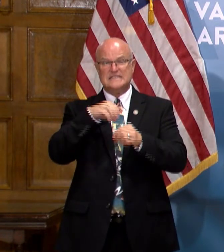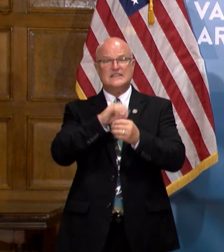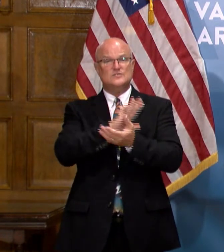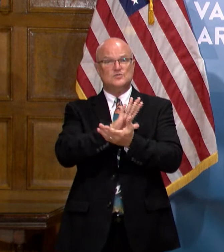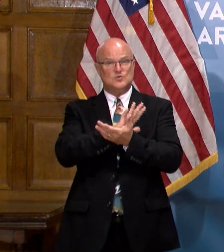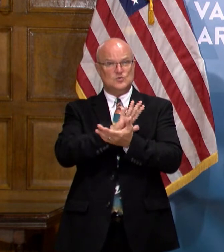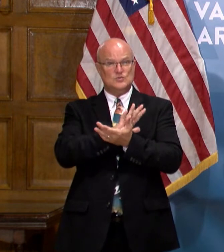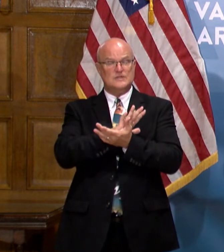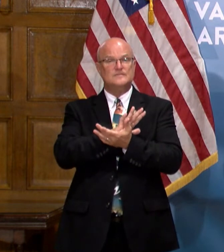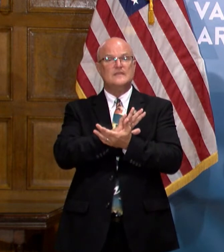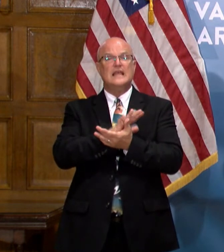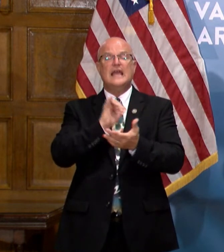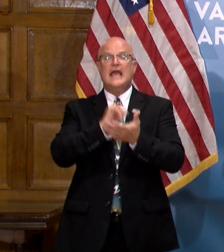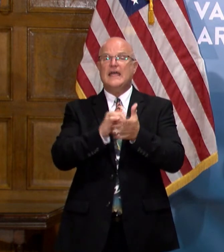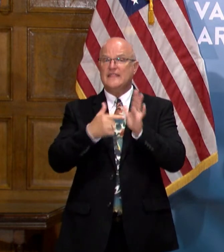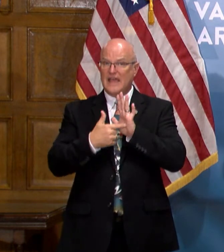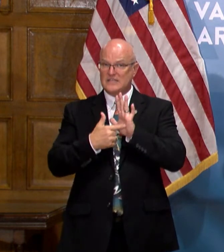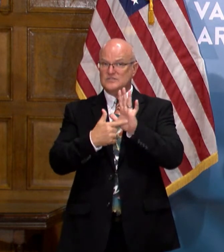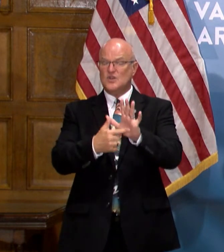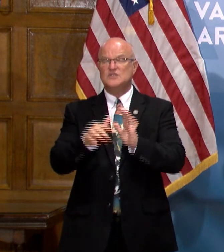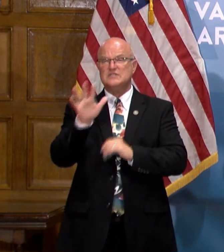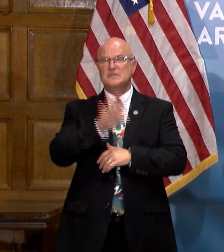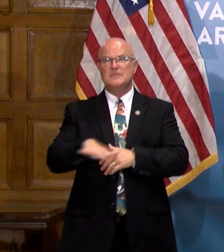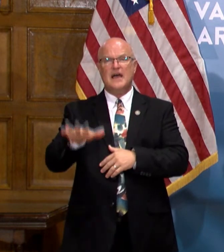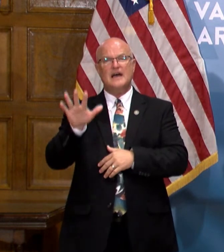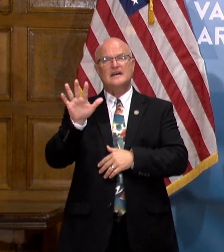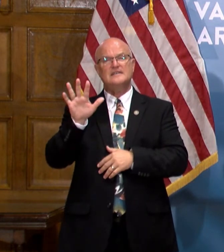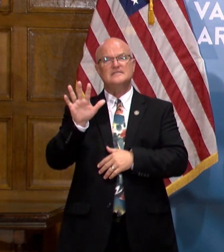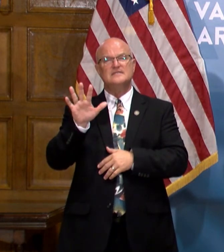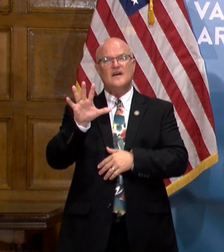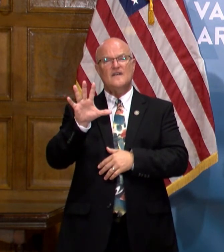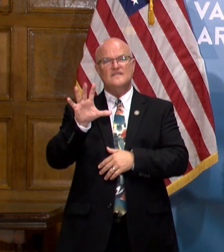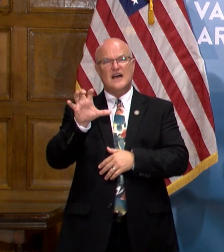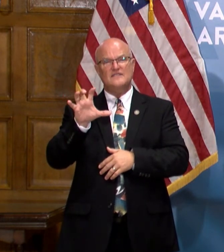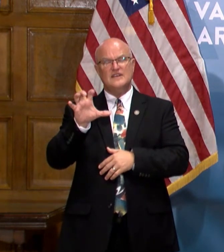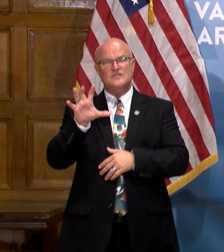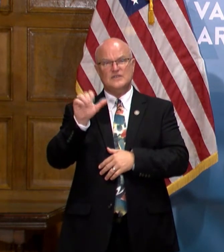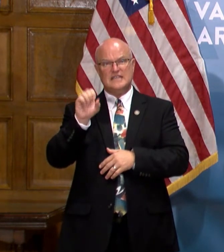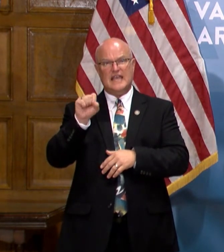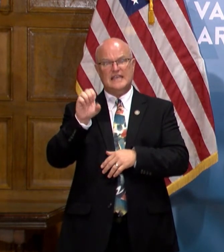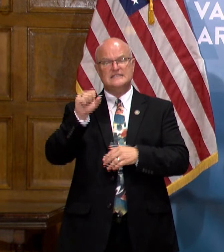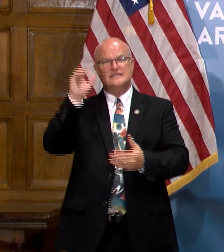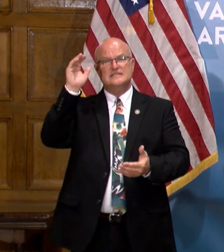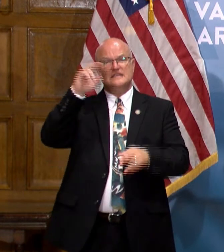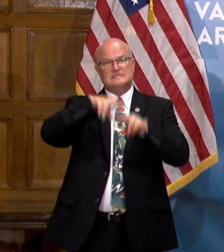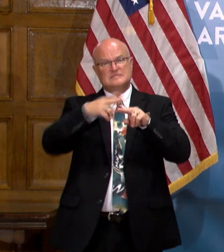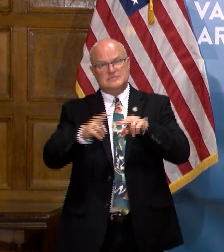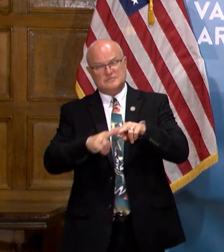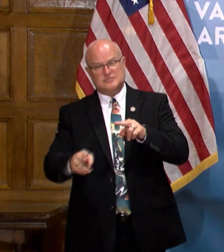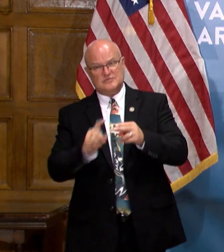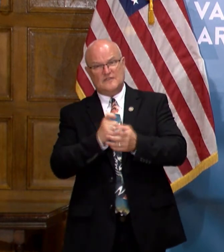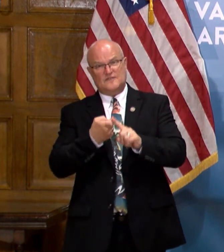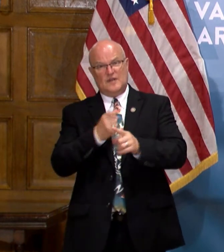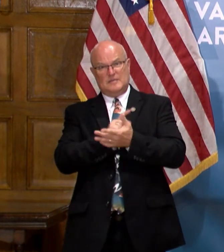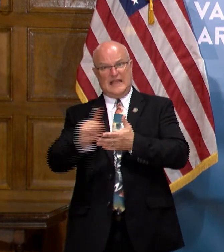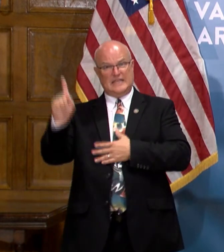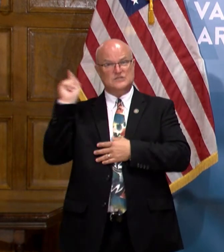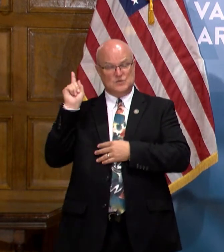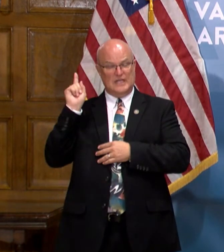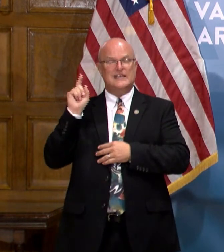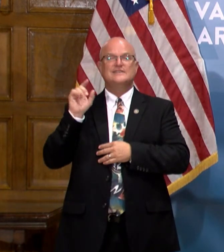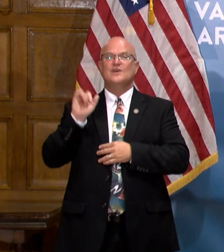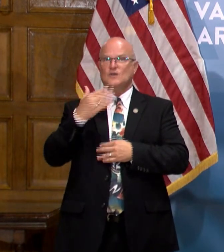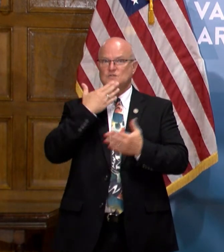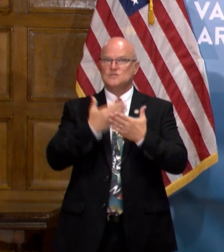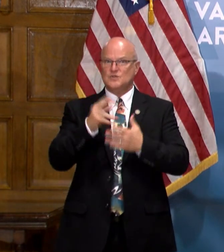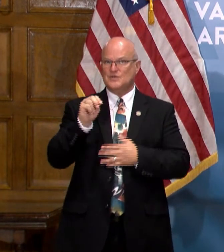the schools. That reflects about a 500 case decline from last week, last Thursday's report. So that's